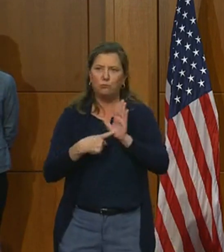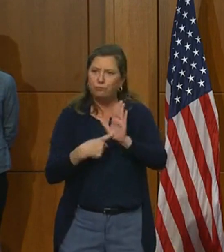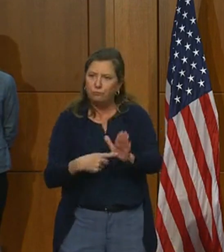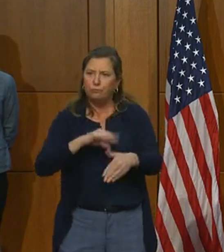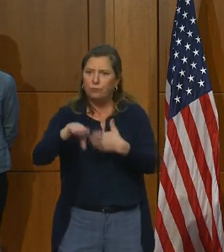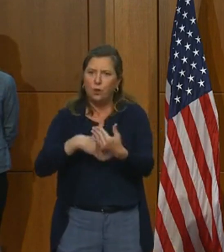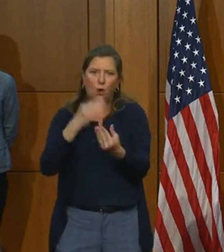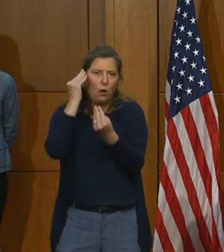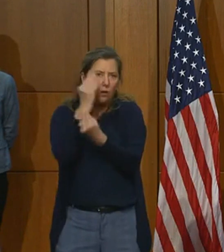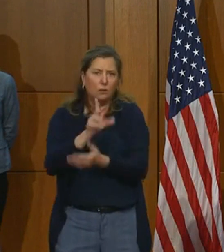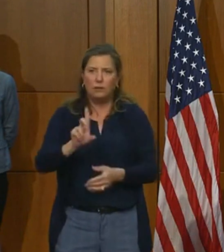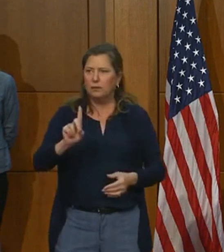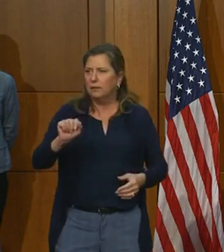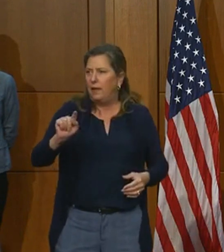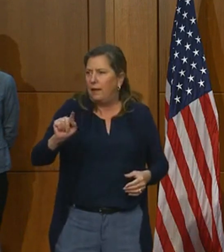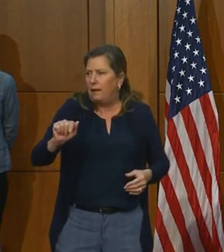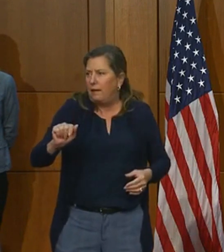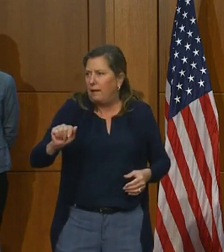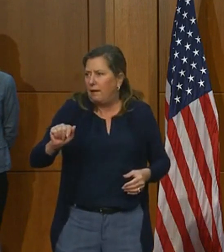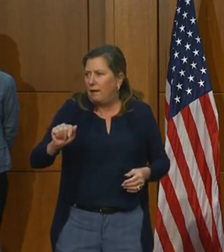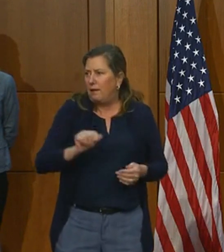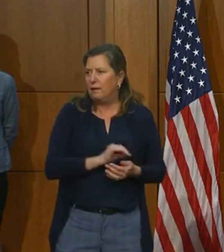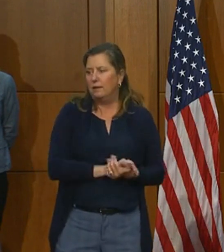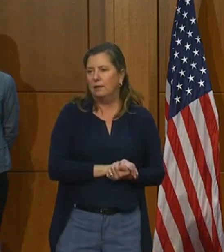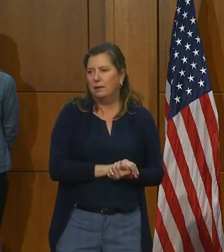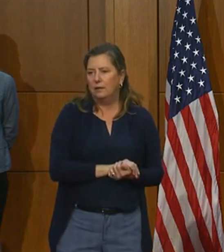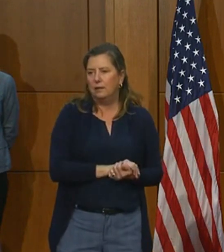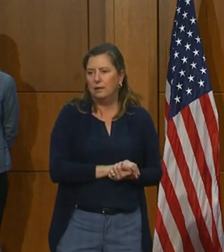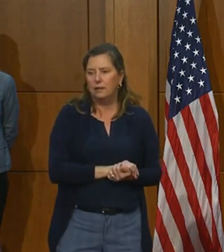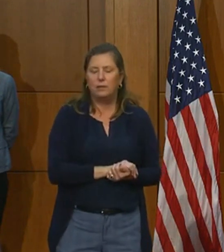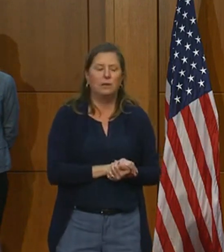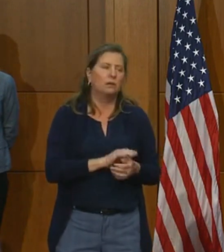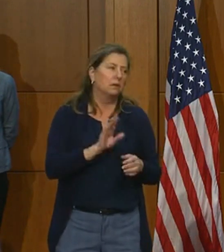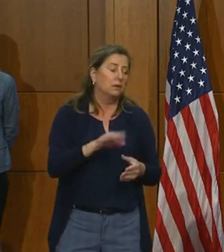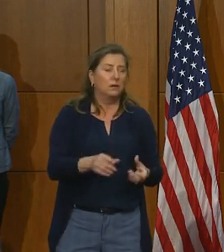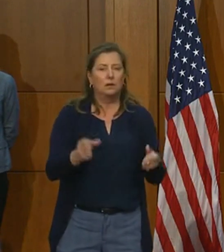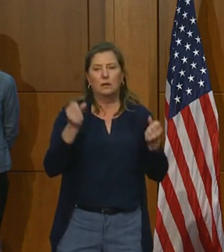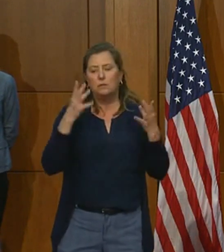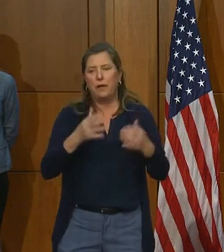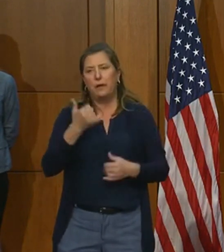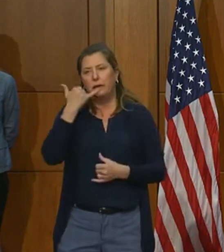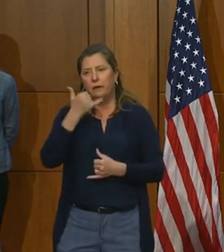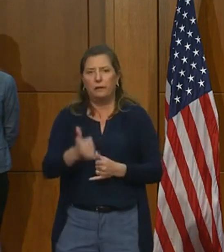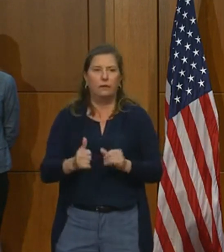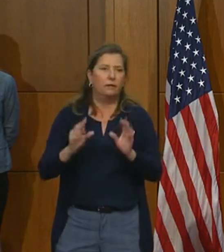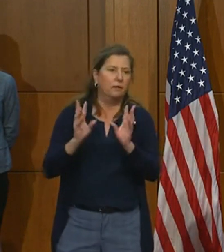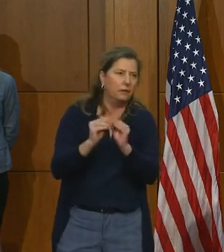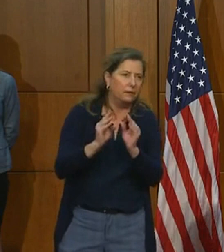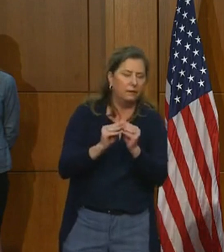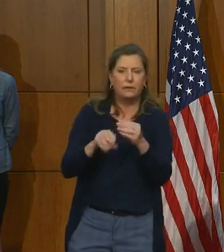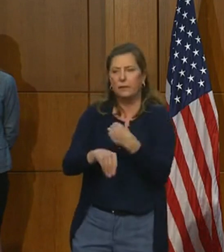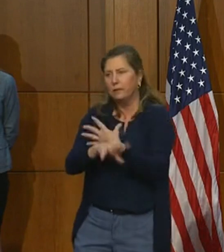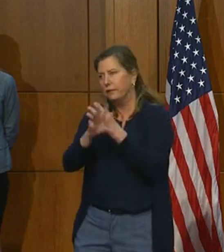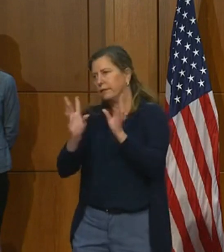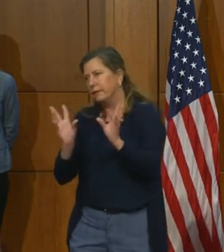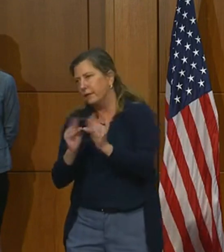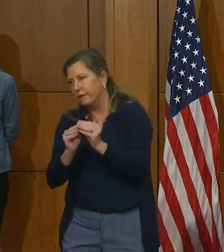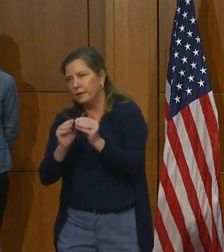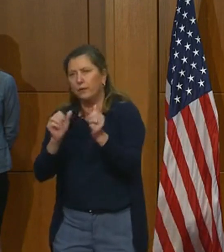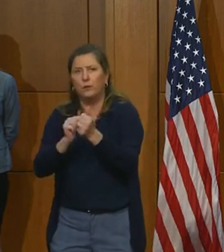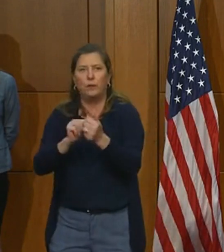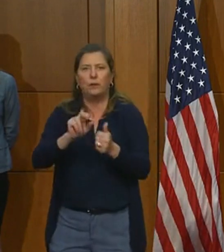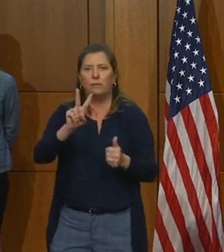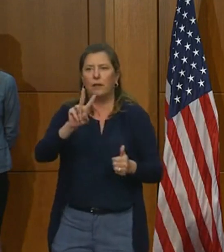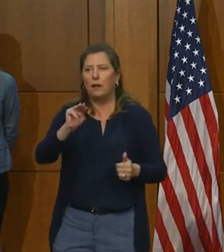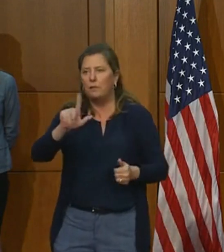data. We've also had, I can't tell you how many video conferences and phone calls I've had with leadership from